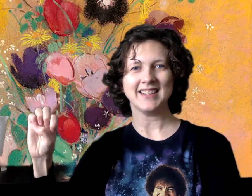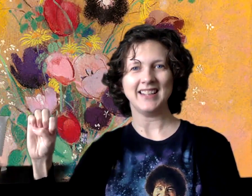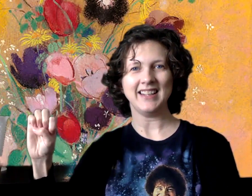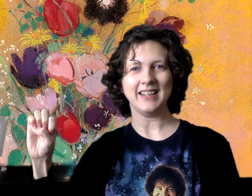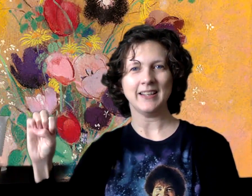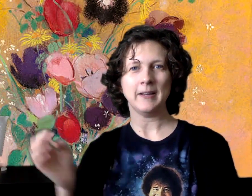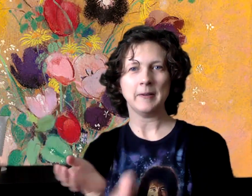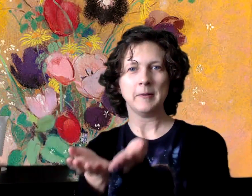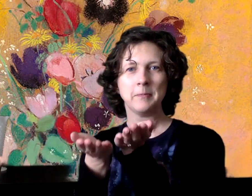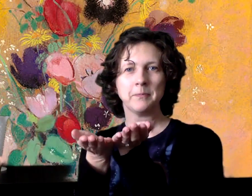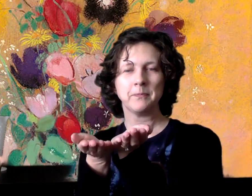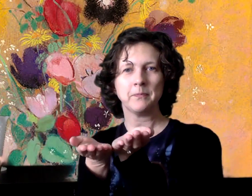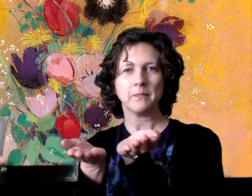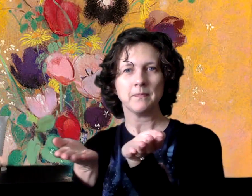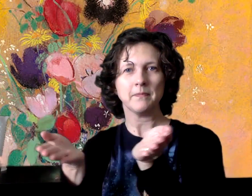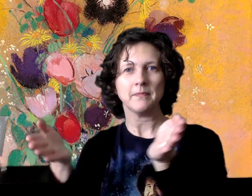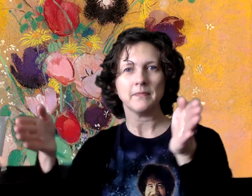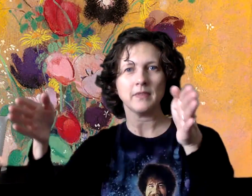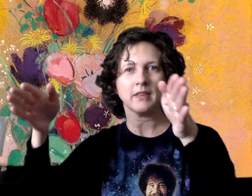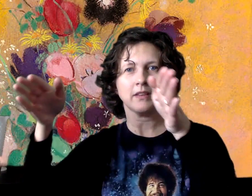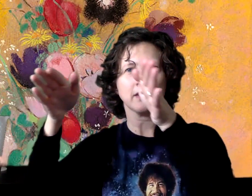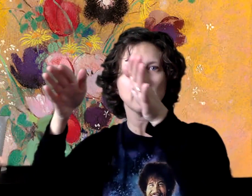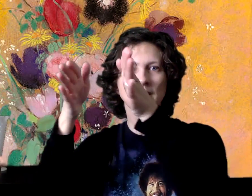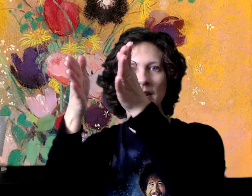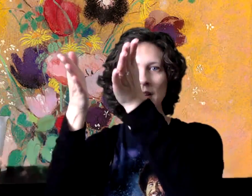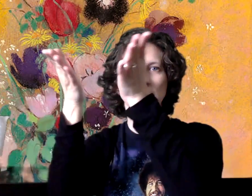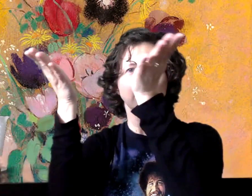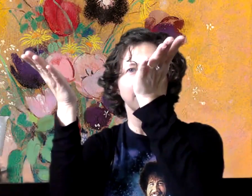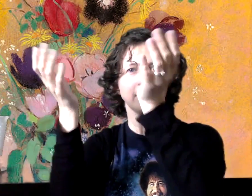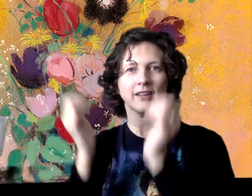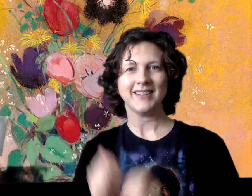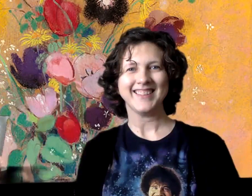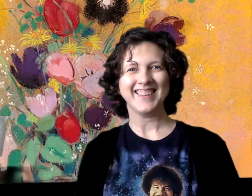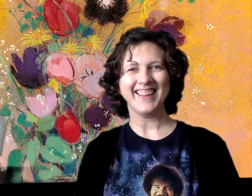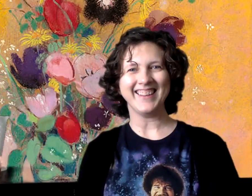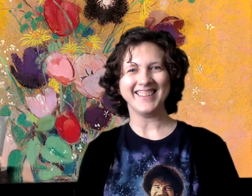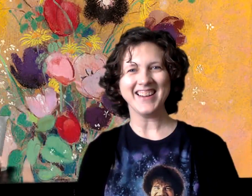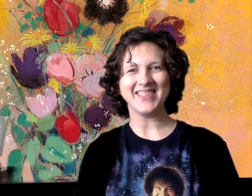V-A-S-E. And there you go.